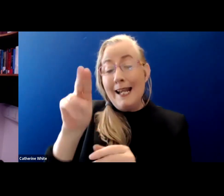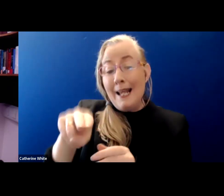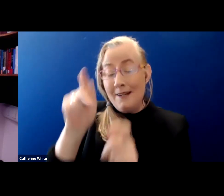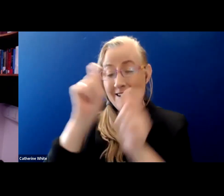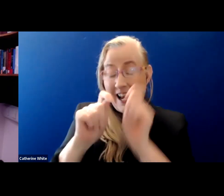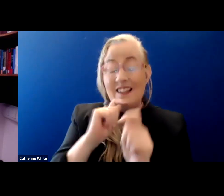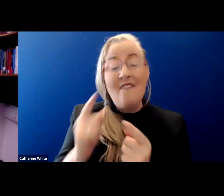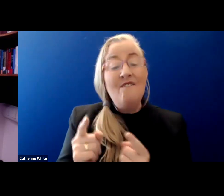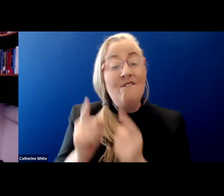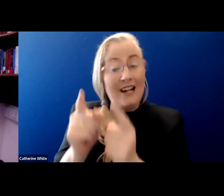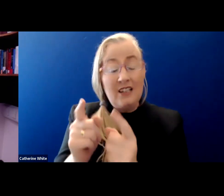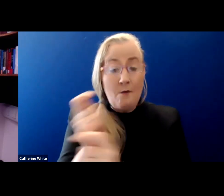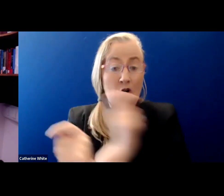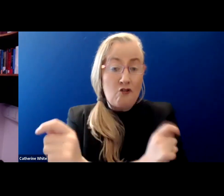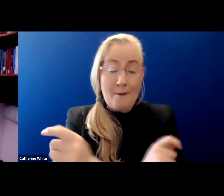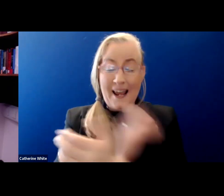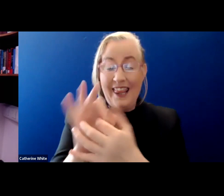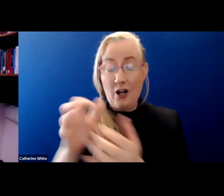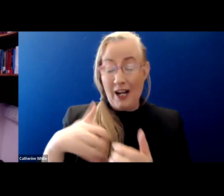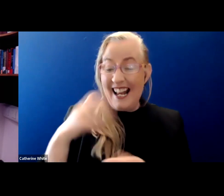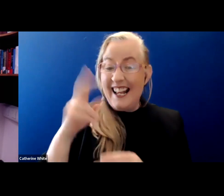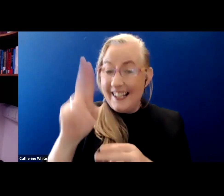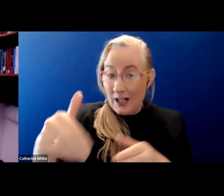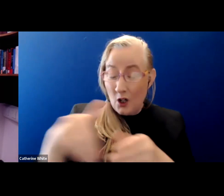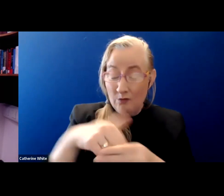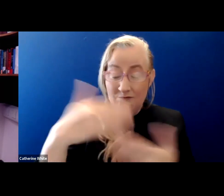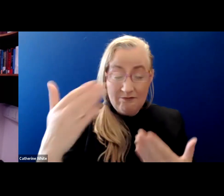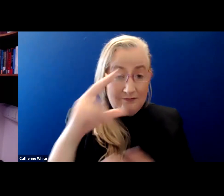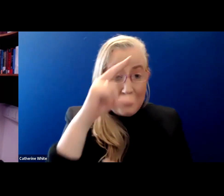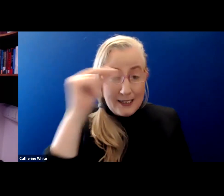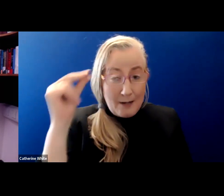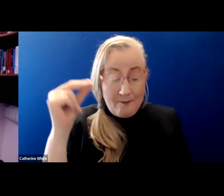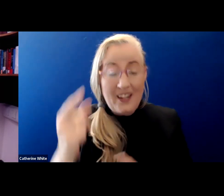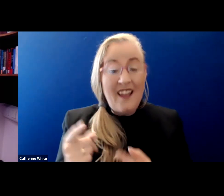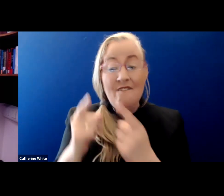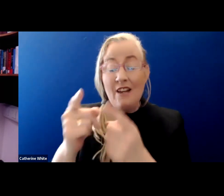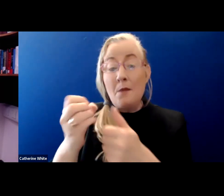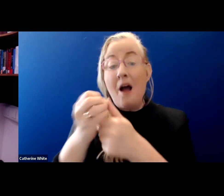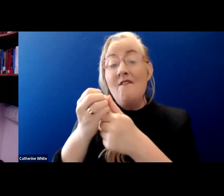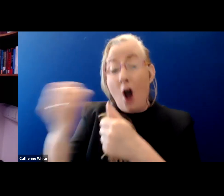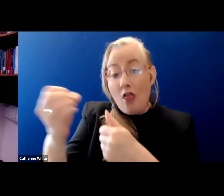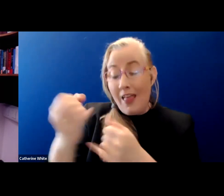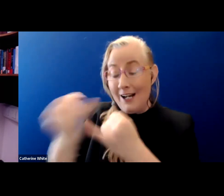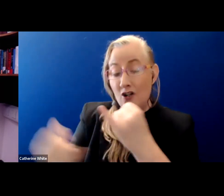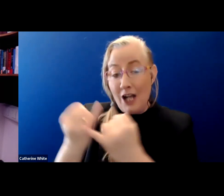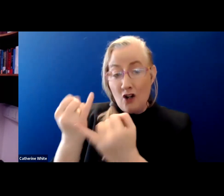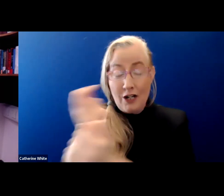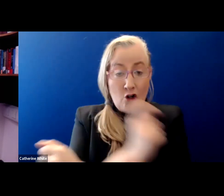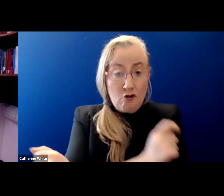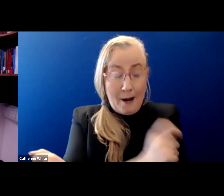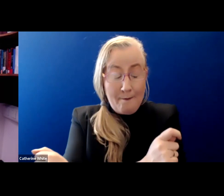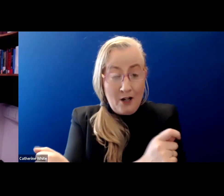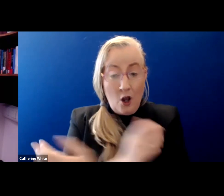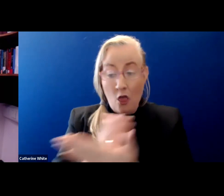as victims of the crime of aggression. It could include, for example, victims of other international crimes committed in the course